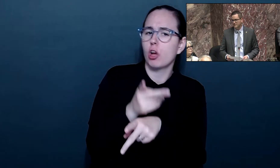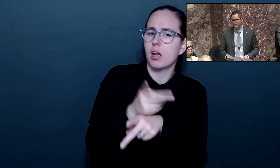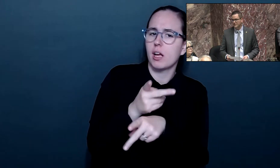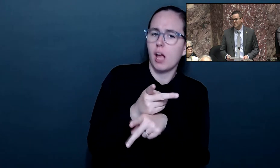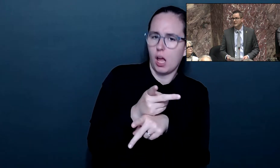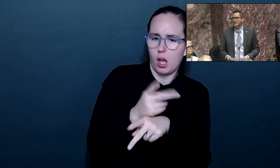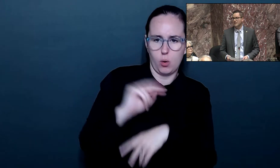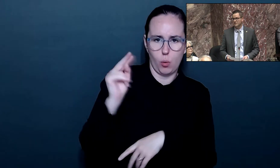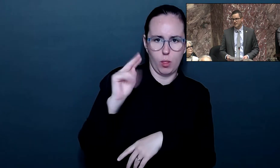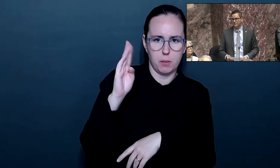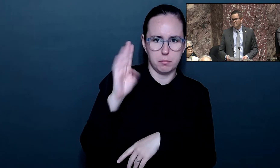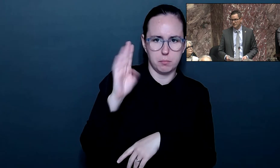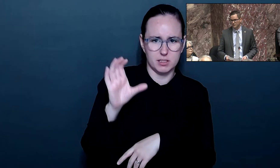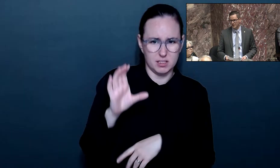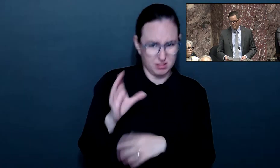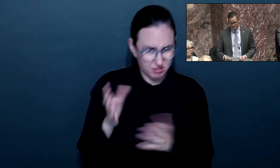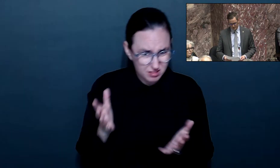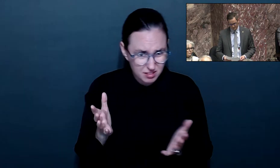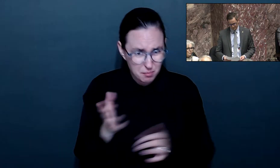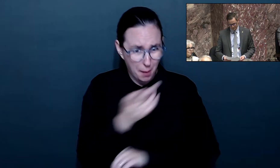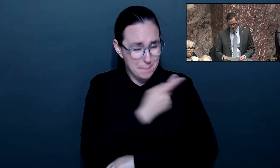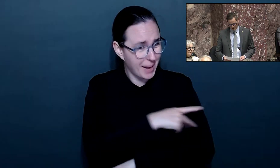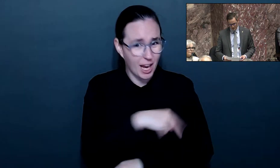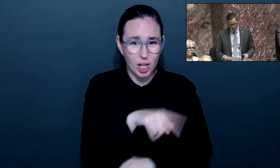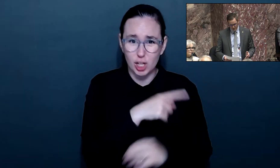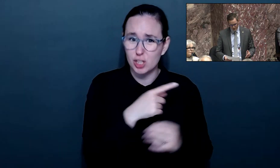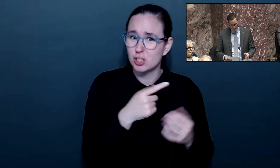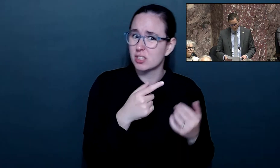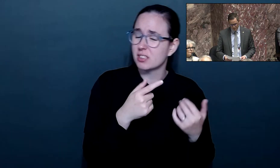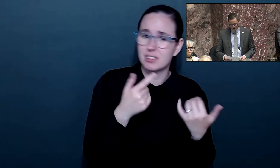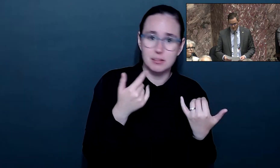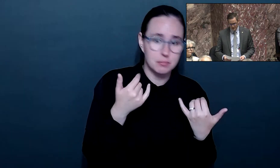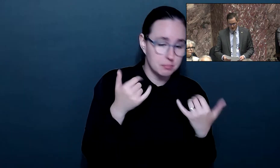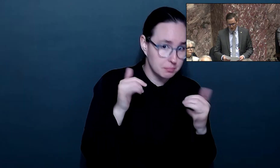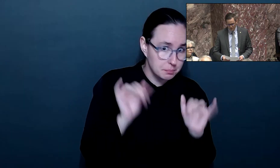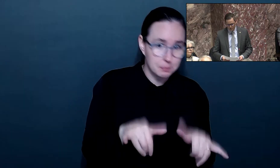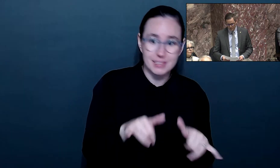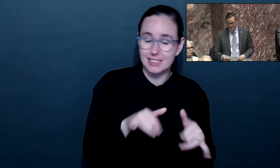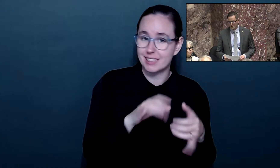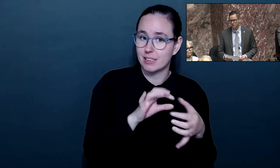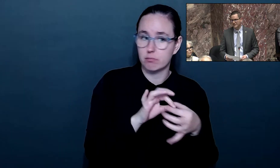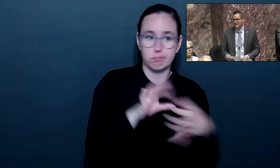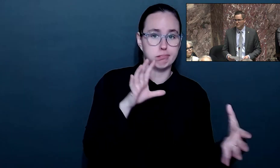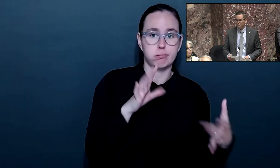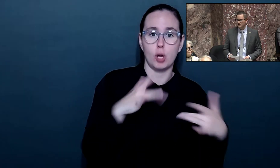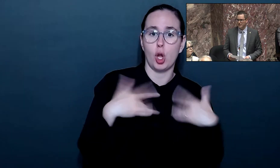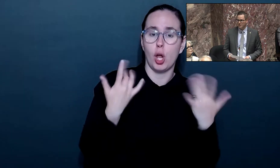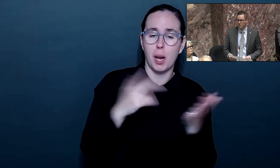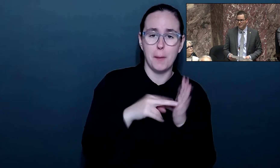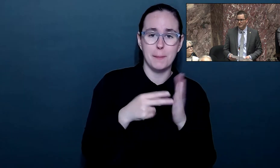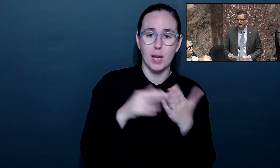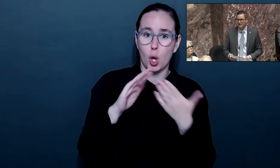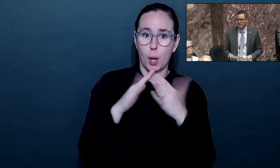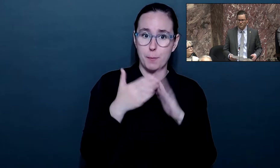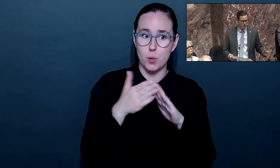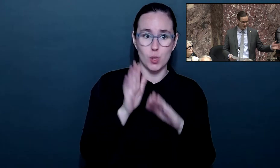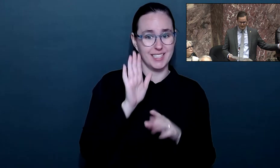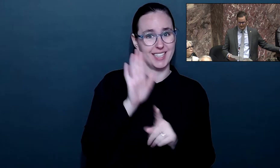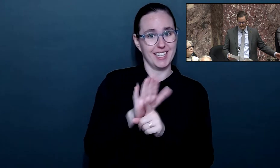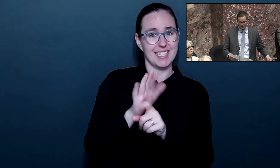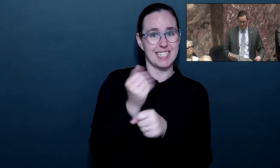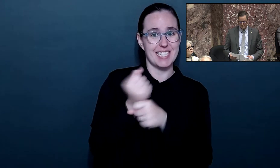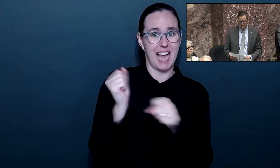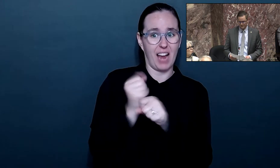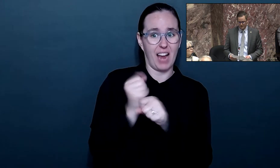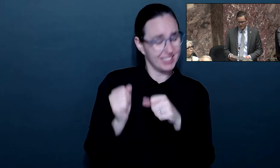community safety and safety to themselves. The only secure forensic care for a potentially dangerous patient in a community